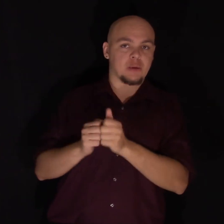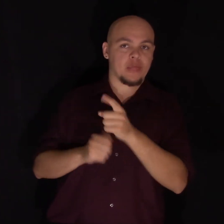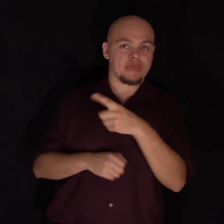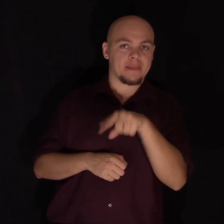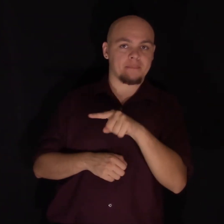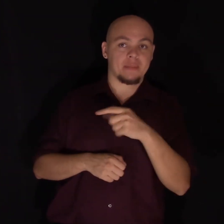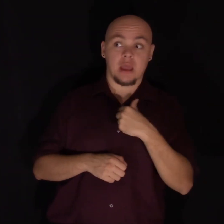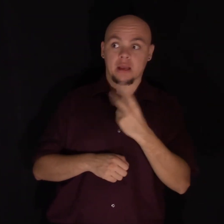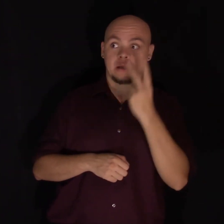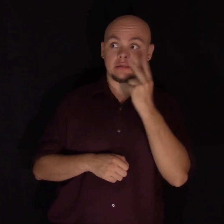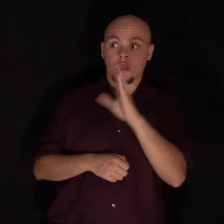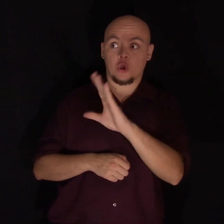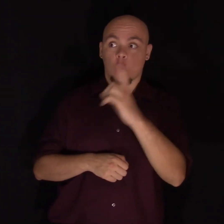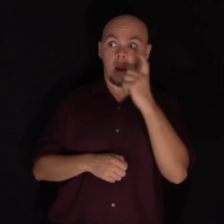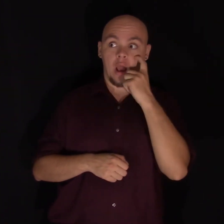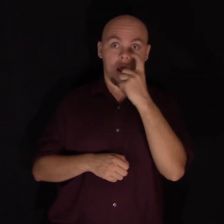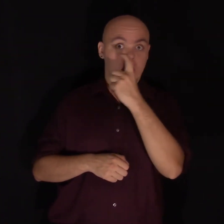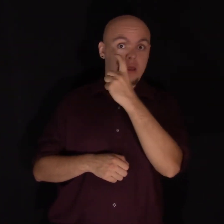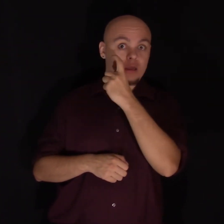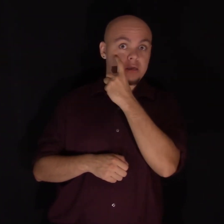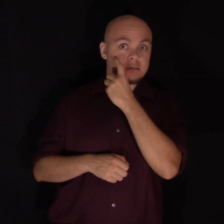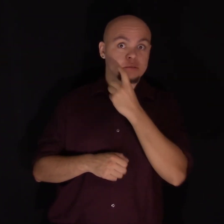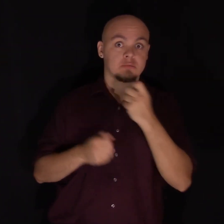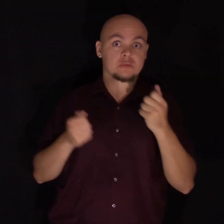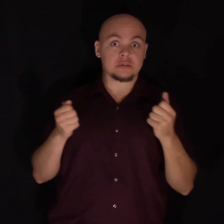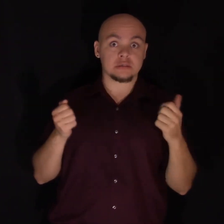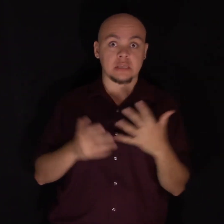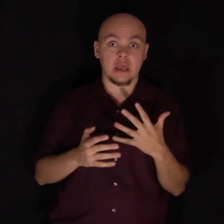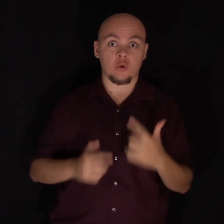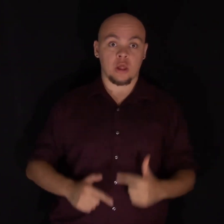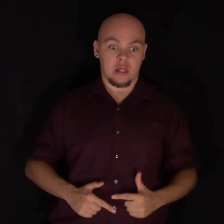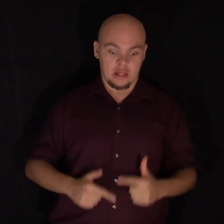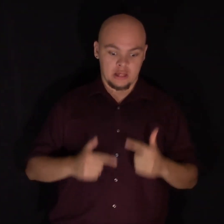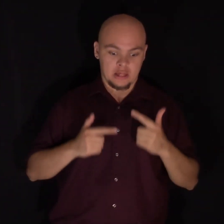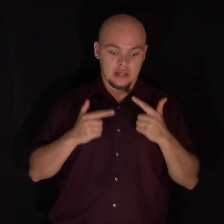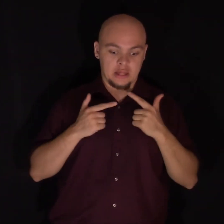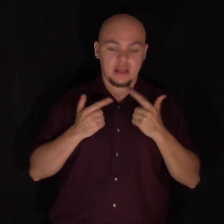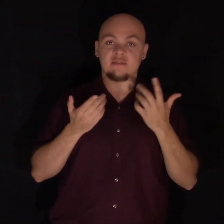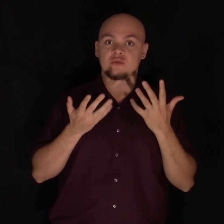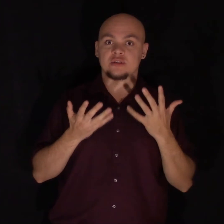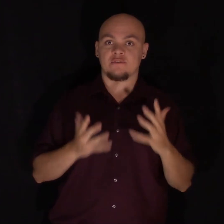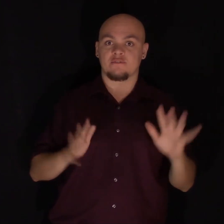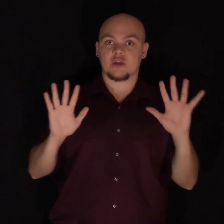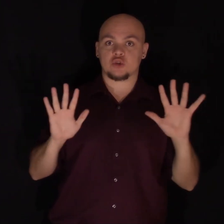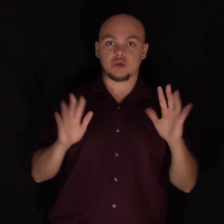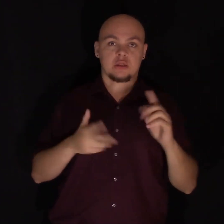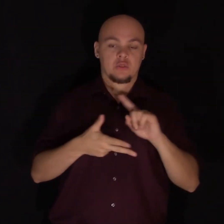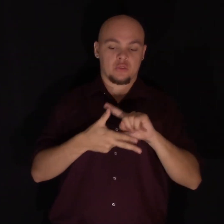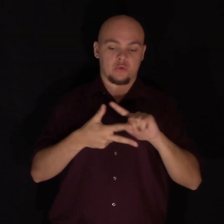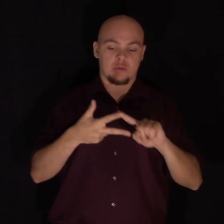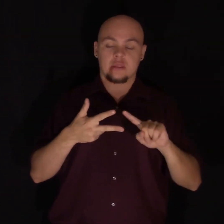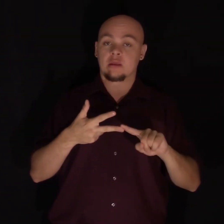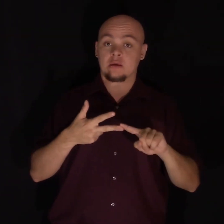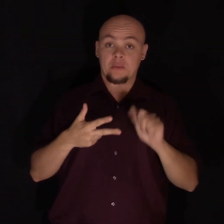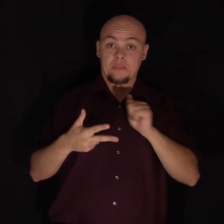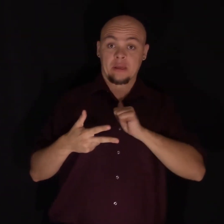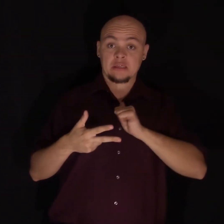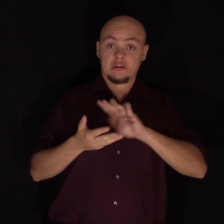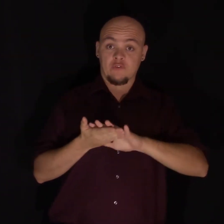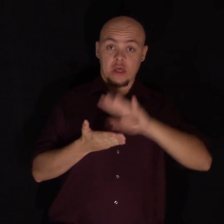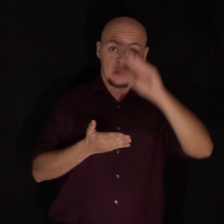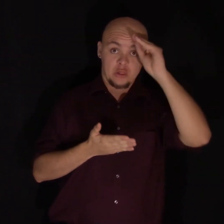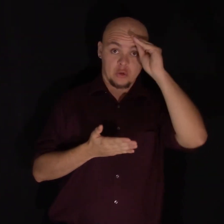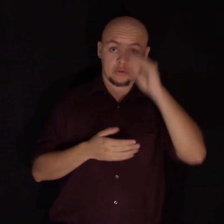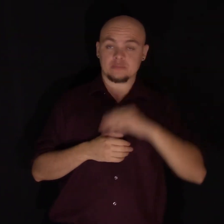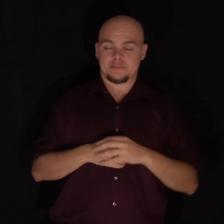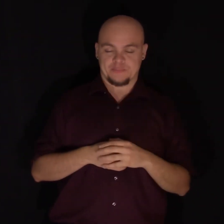I could see in her eyes, it was terror. Life was over. And I want to share with you 3 things I learned about myself